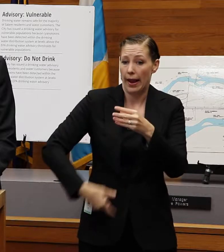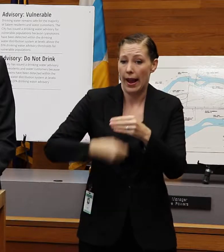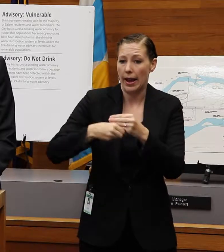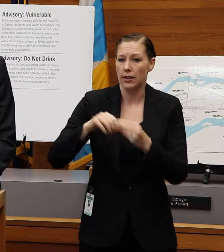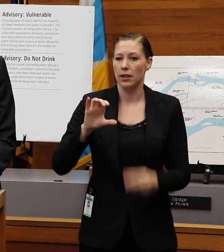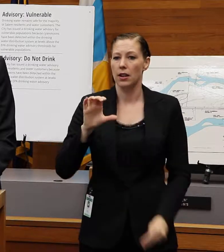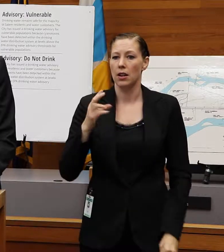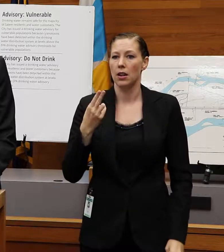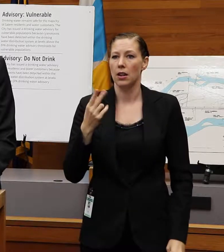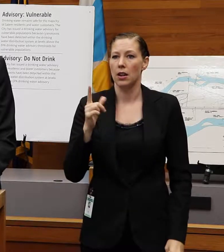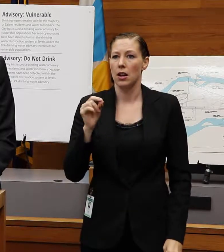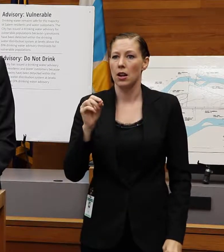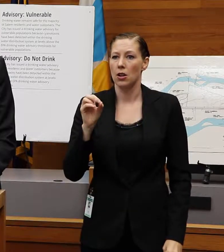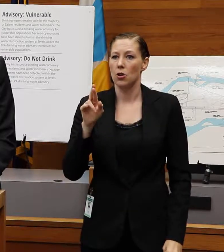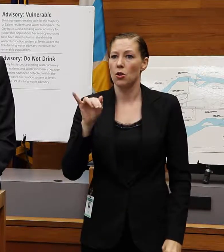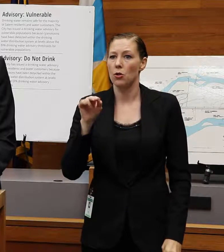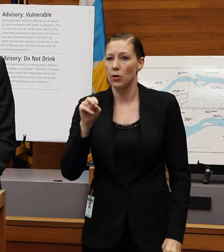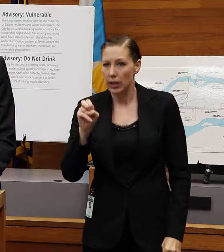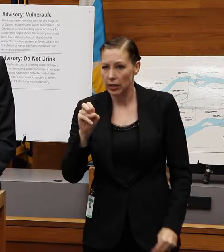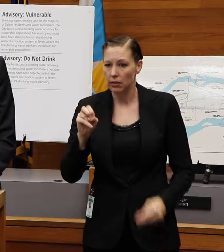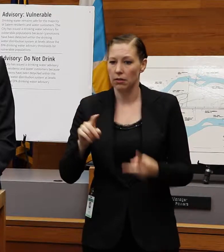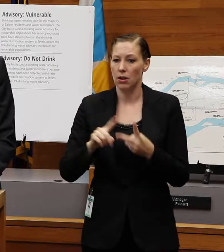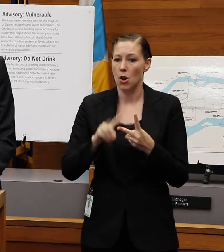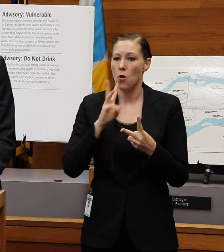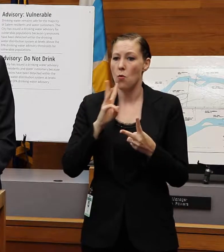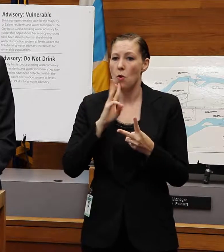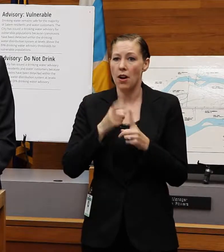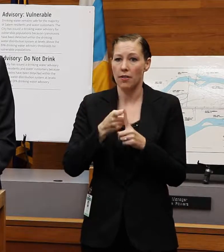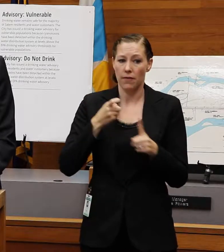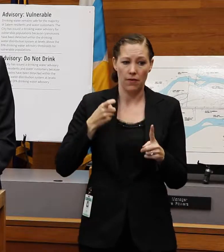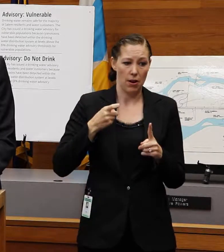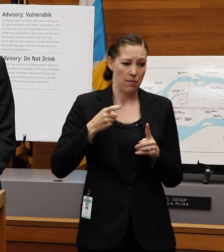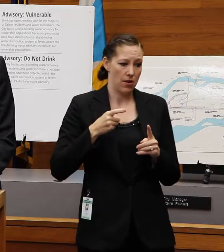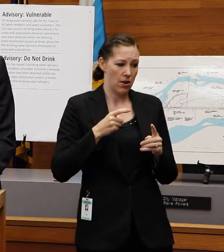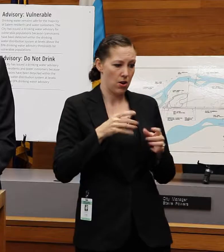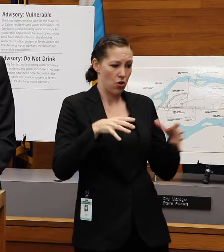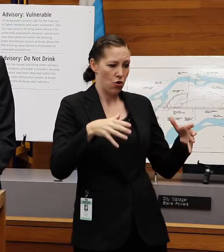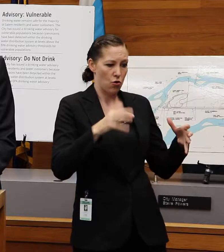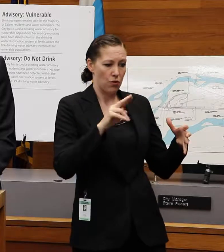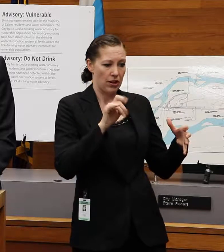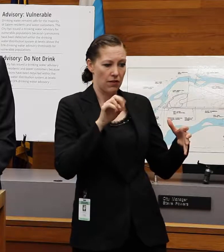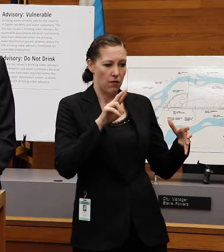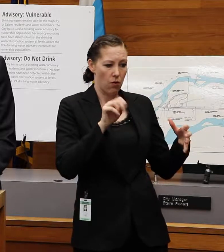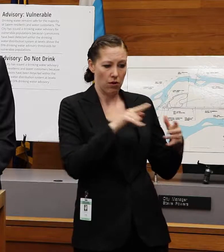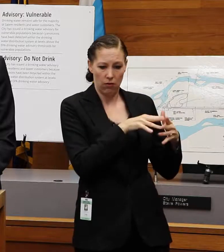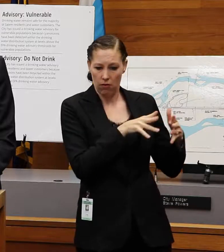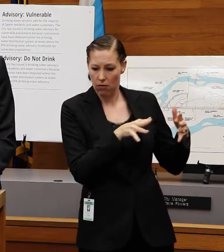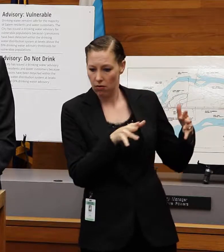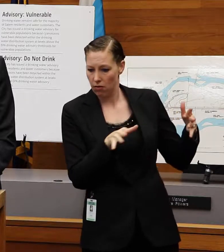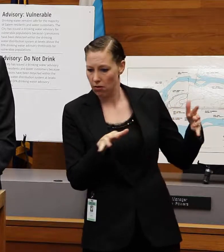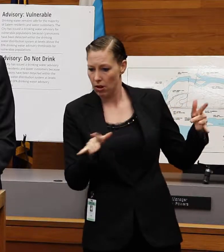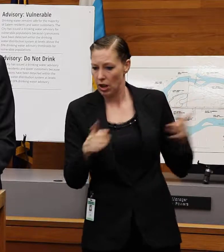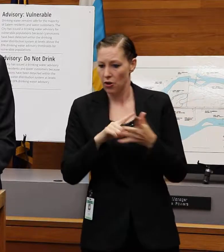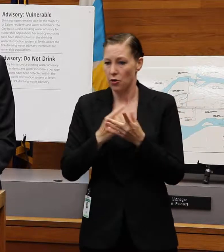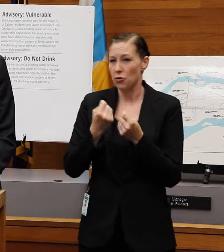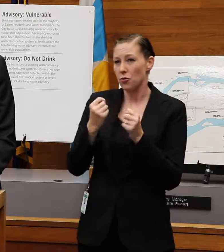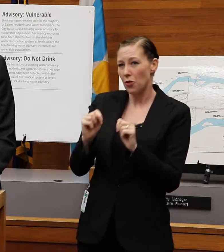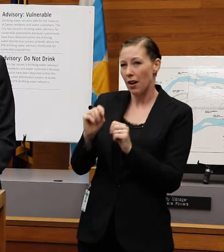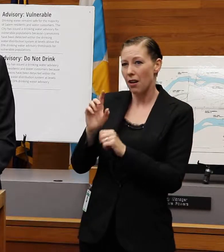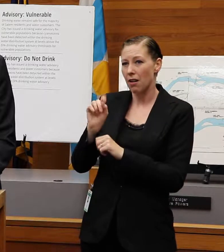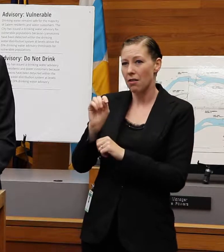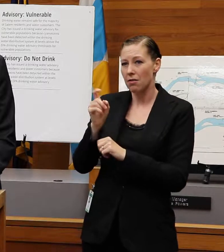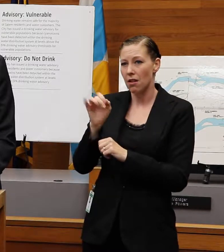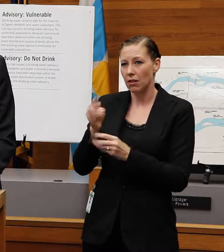chlorine, diverting water from the reservoir, bringing in groundwater to try to dilute the toxin.